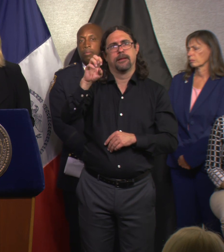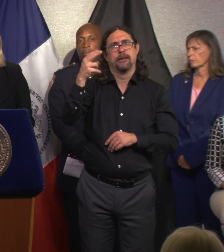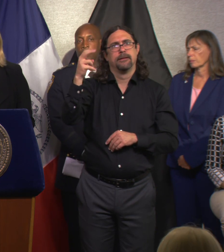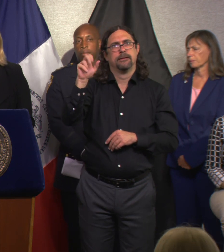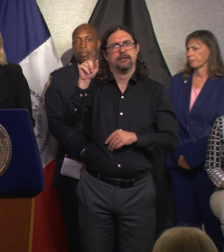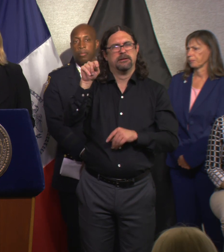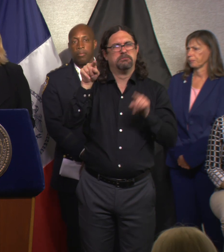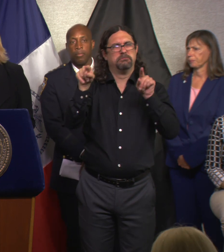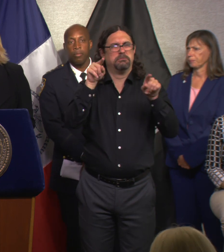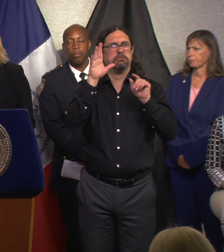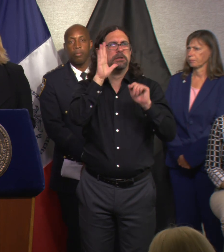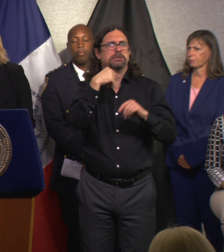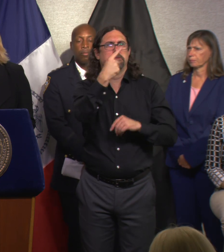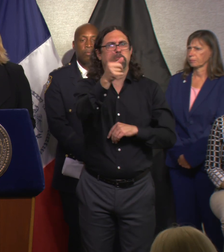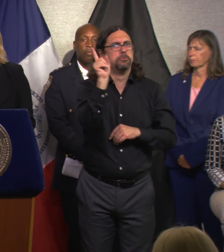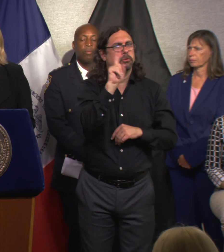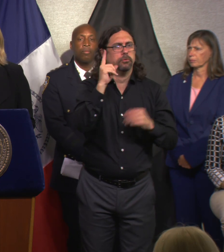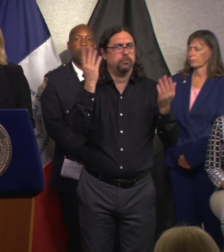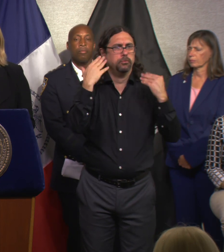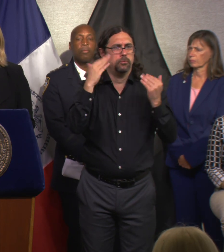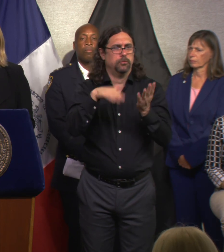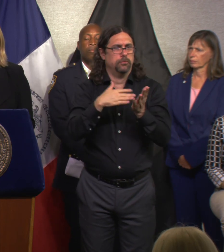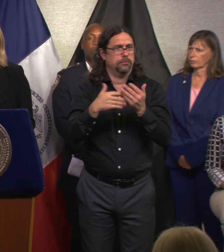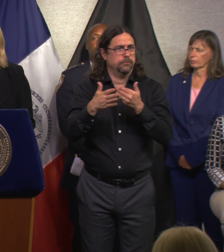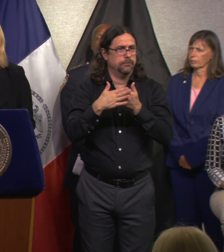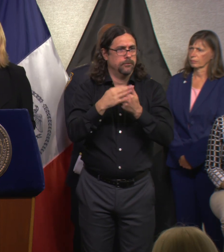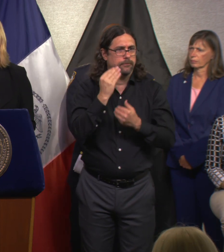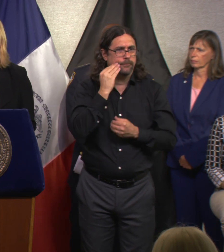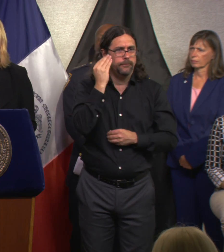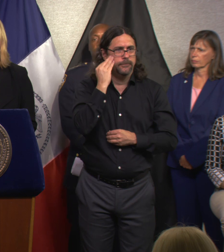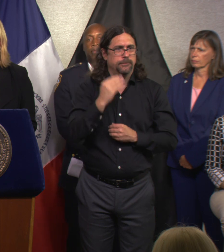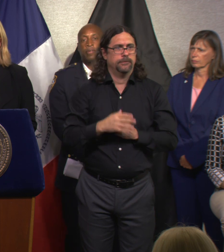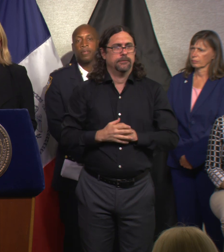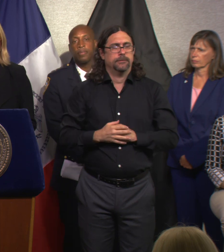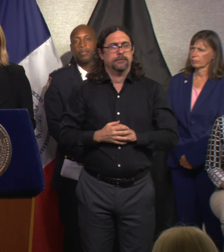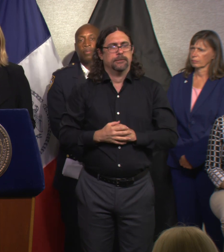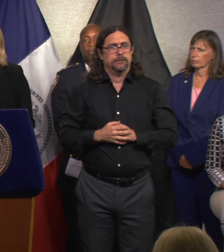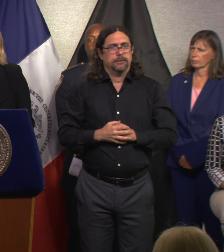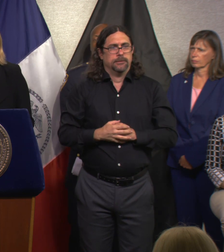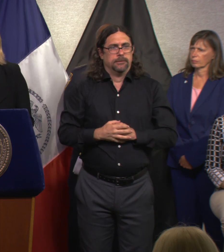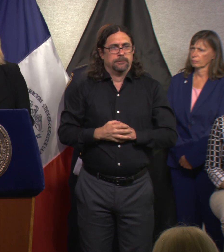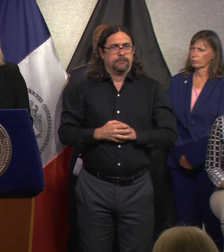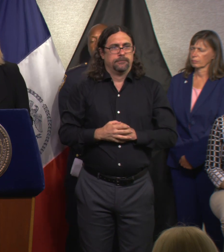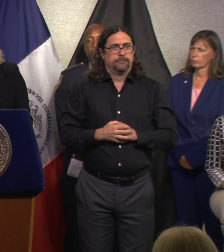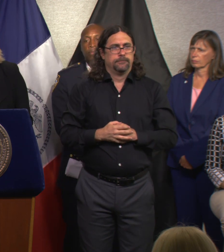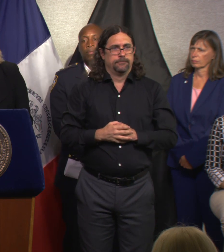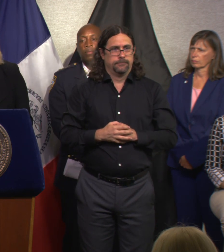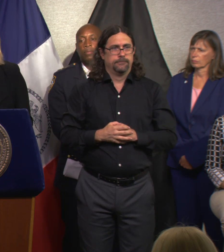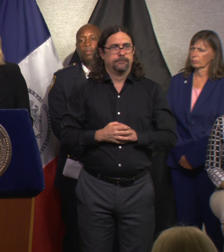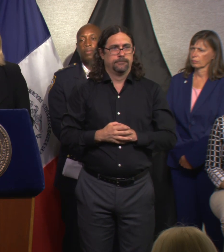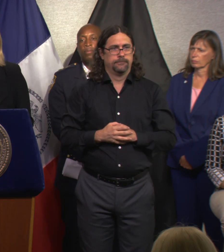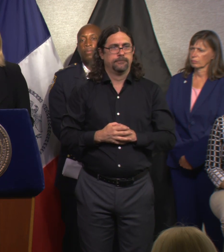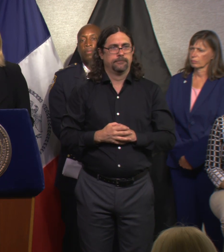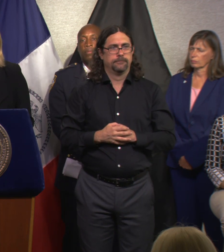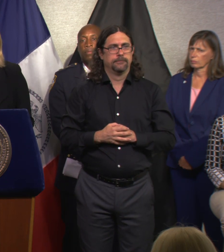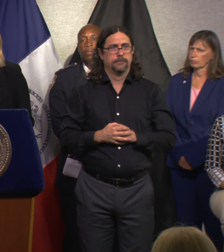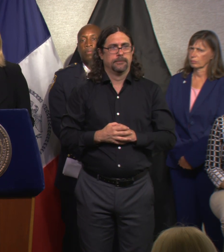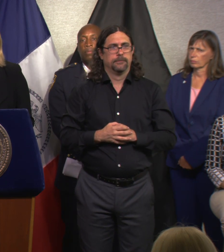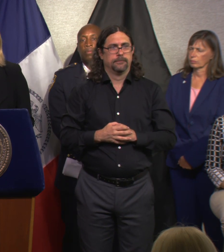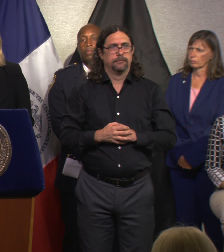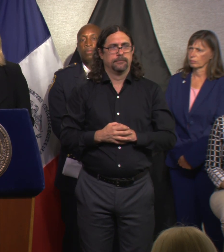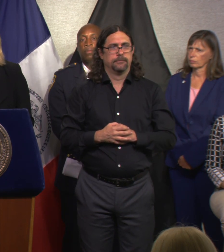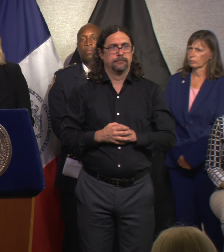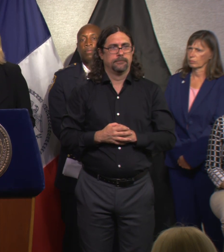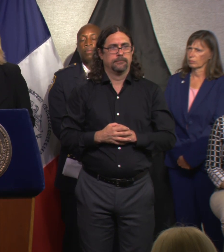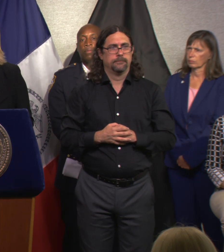warning system message to communicate with healthcare providers and others who work with vulnerable populations, and city agencies and their community